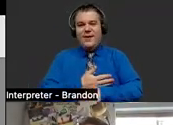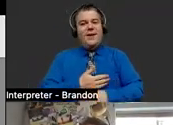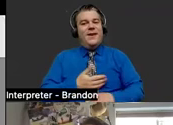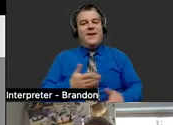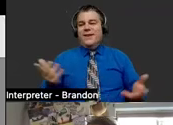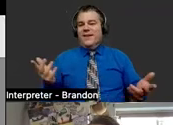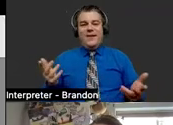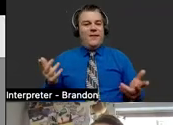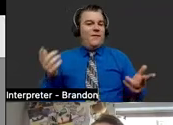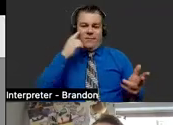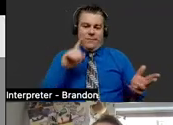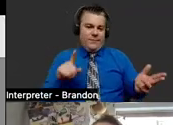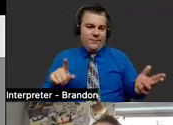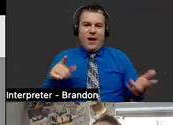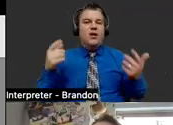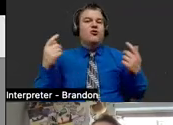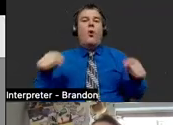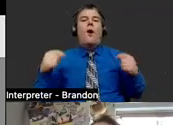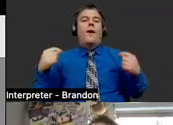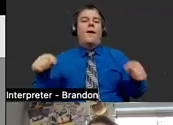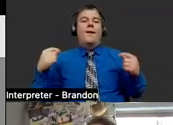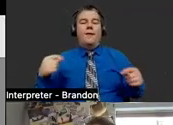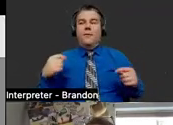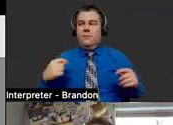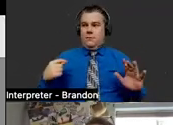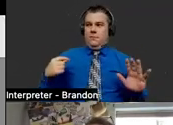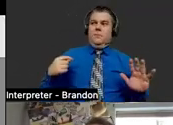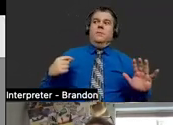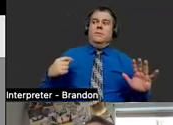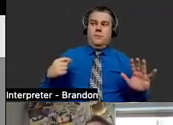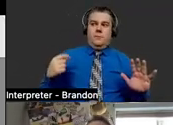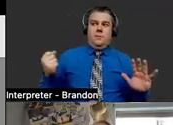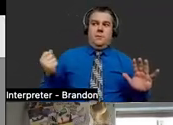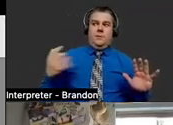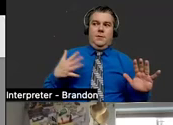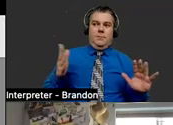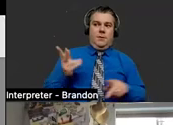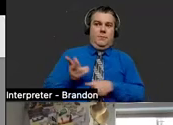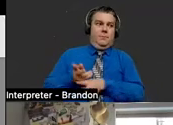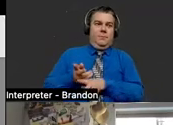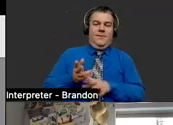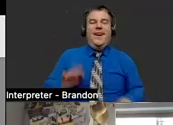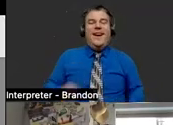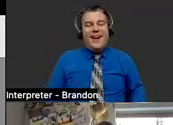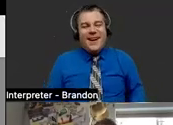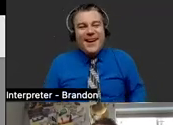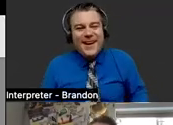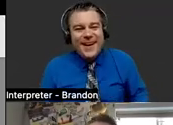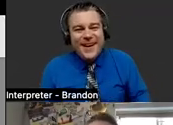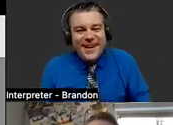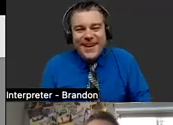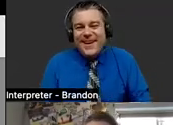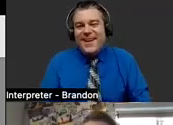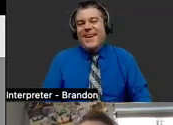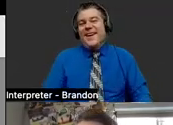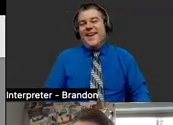for a toy, right? Oh my I was God. like, those look really scary. Let's be careful with those. This is what I they